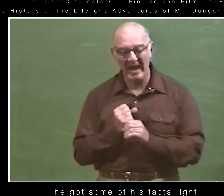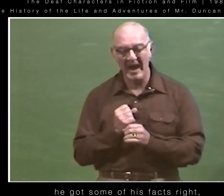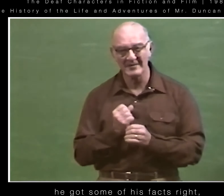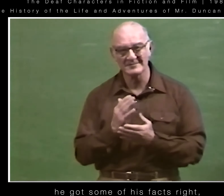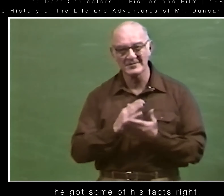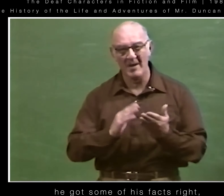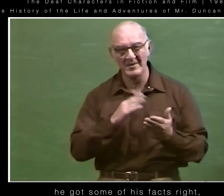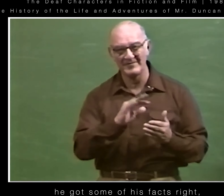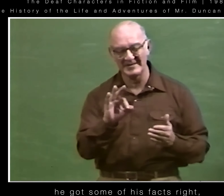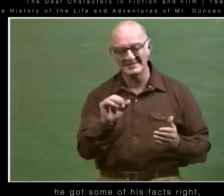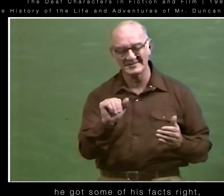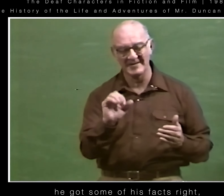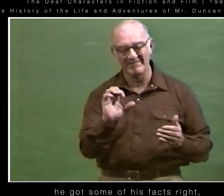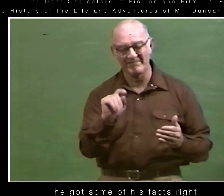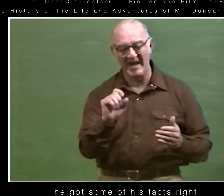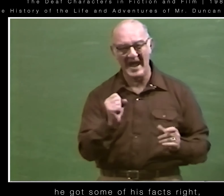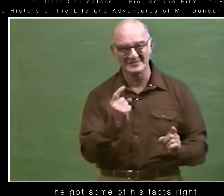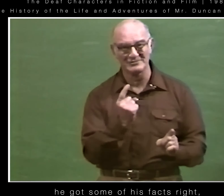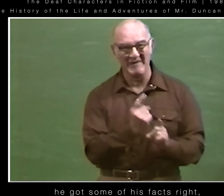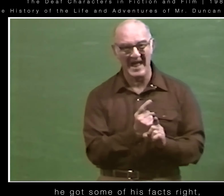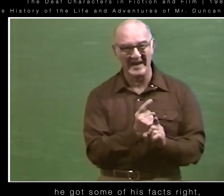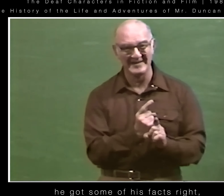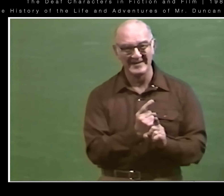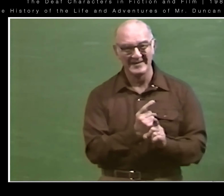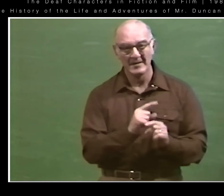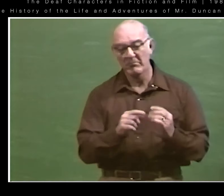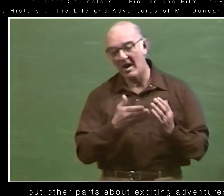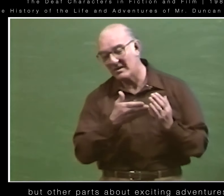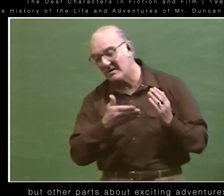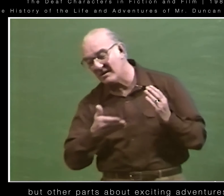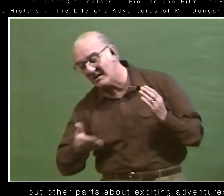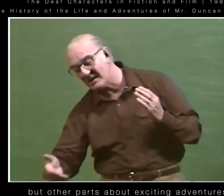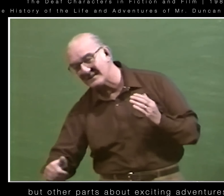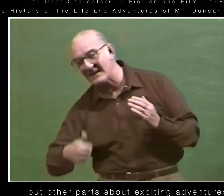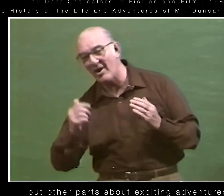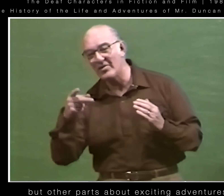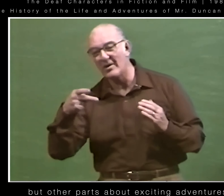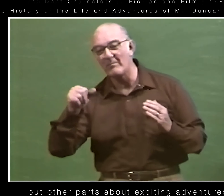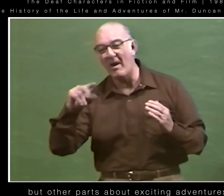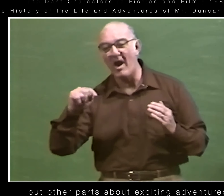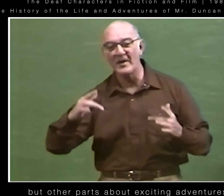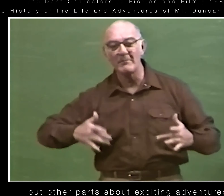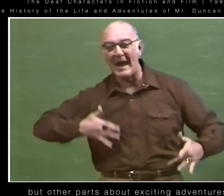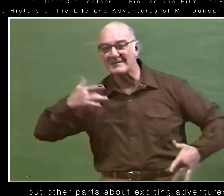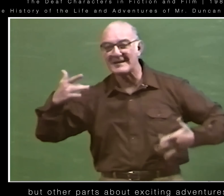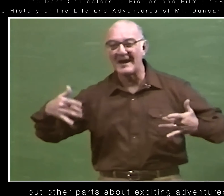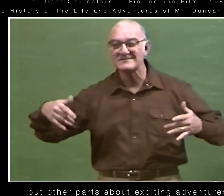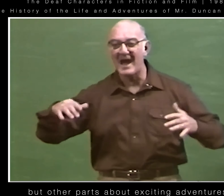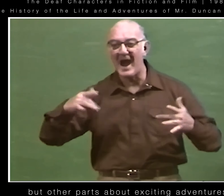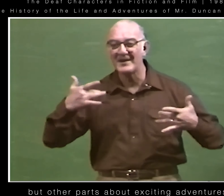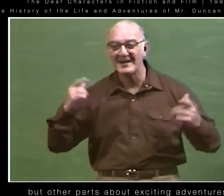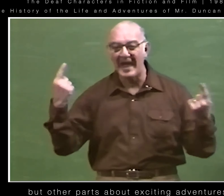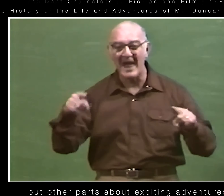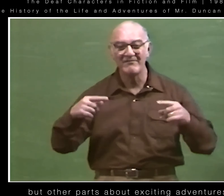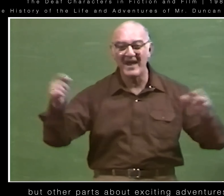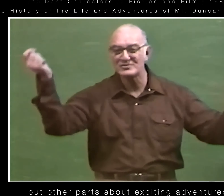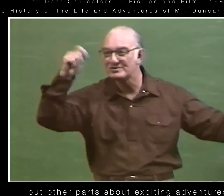got some of his facts right. But the other part about the exciting